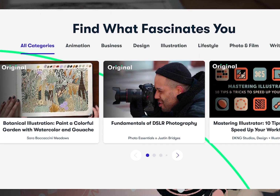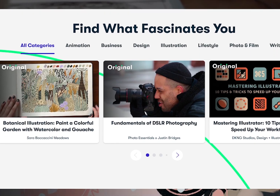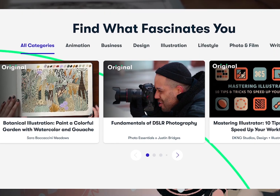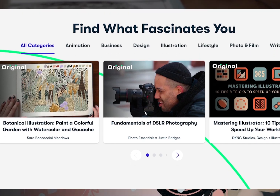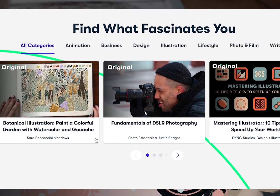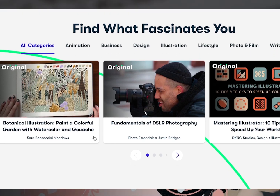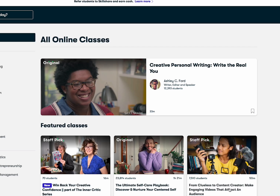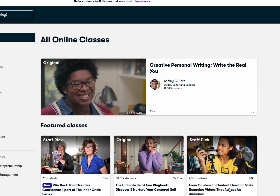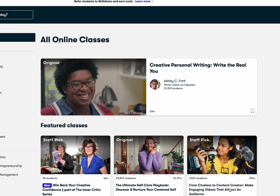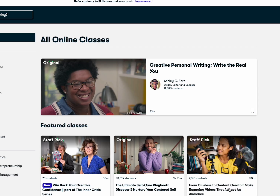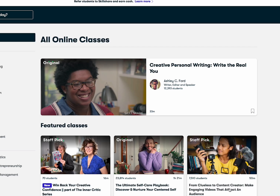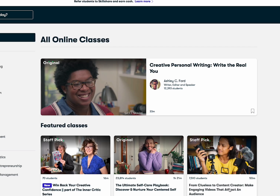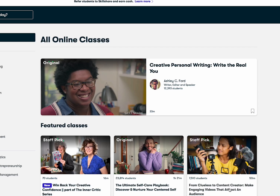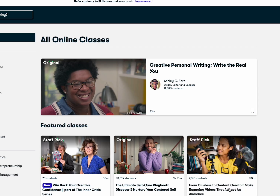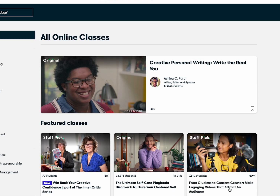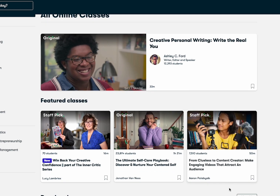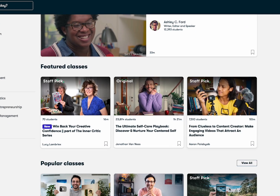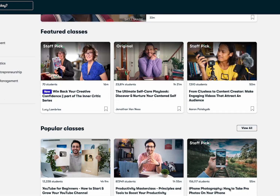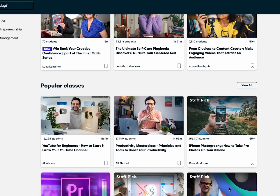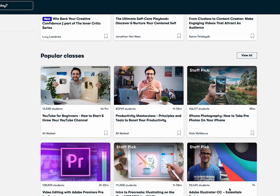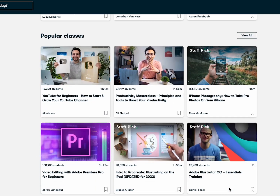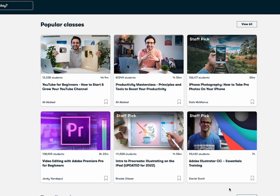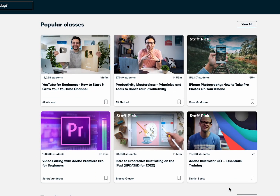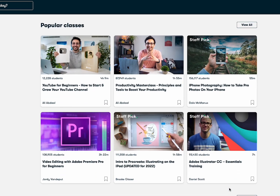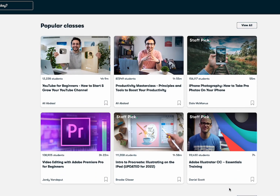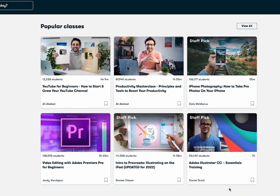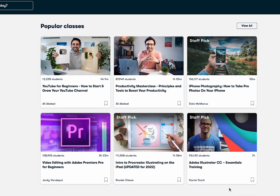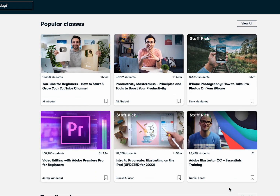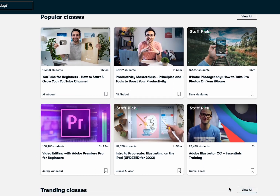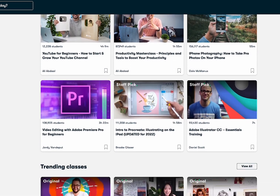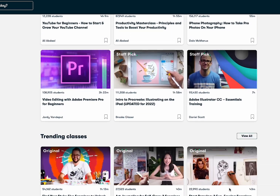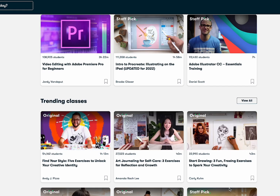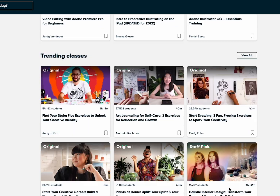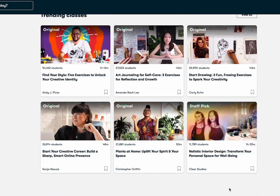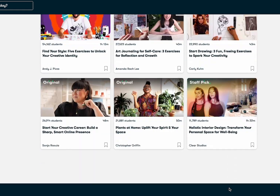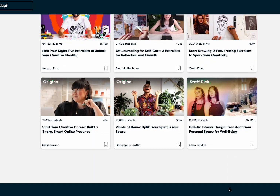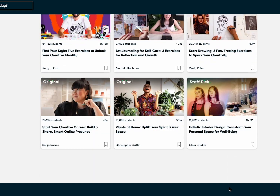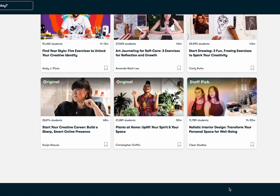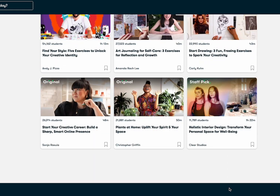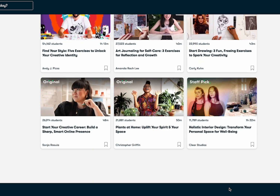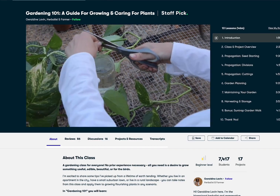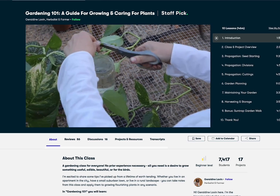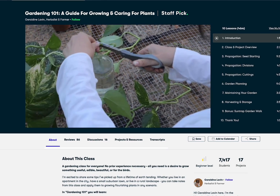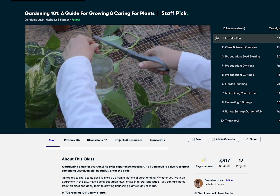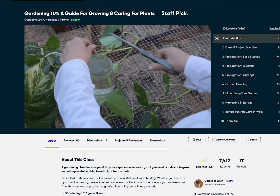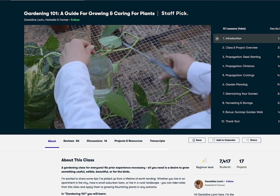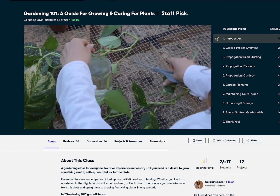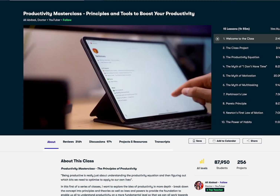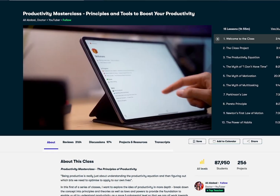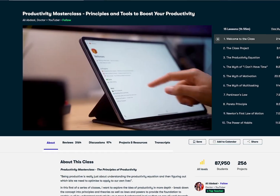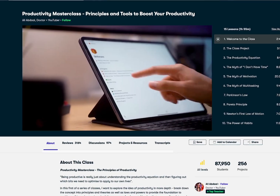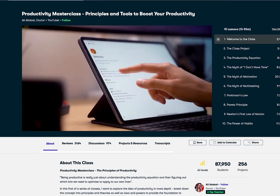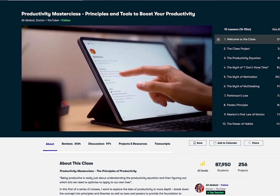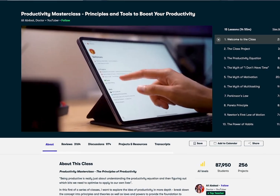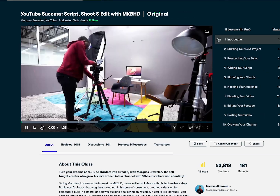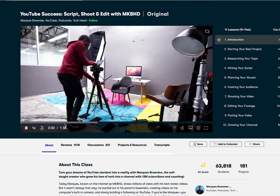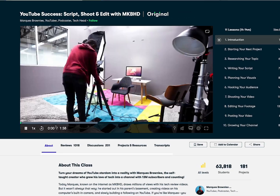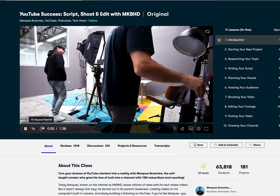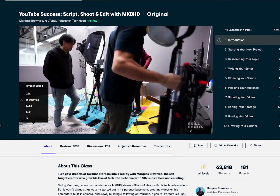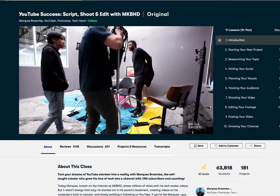people. There are too many topics to list, but to name a few, you could take classes on lifestyle, productivity, creativity,